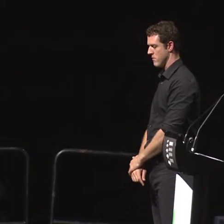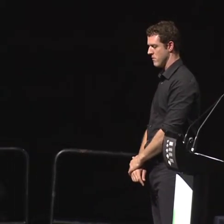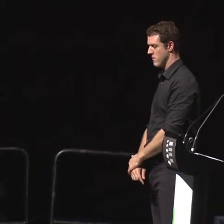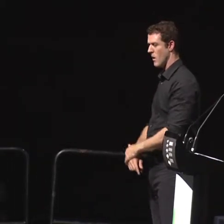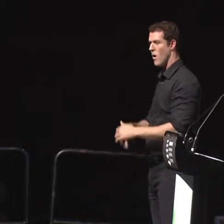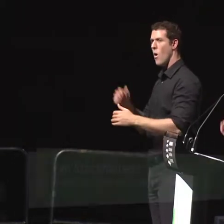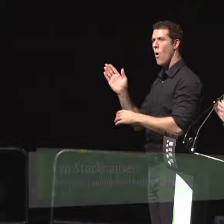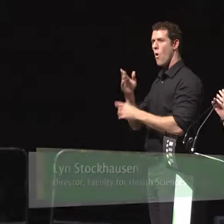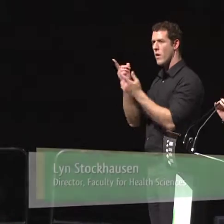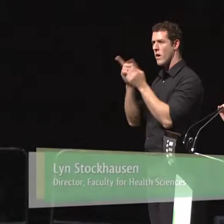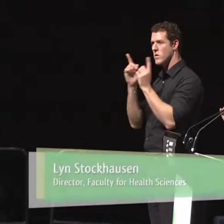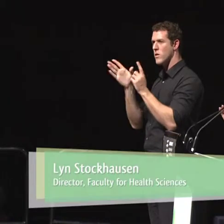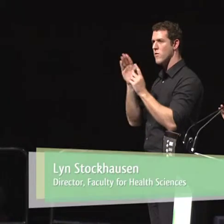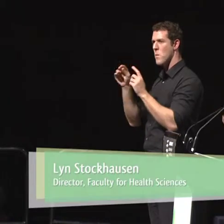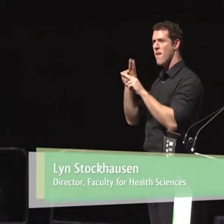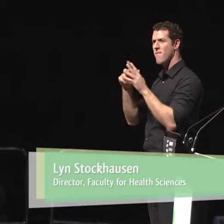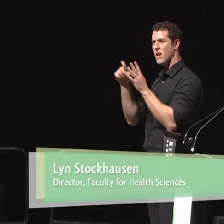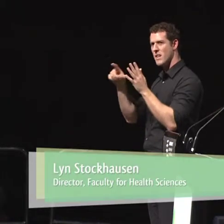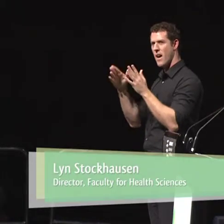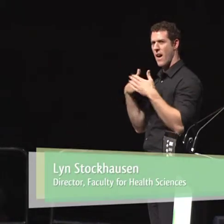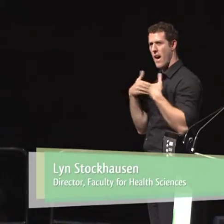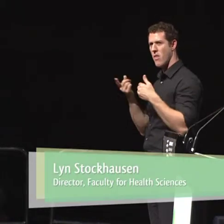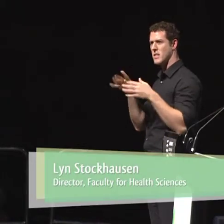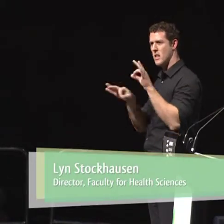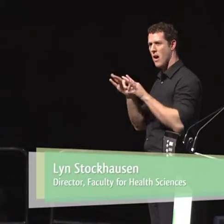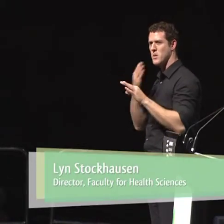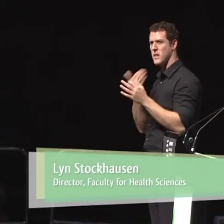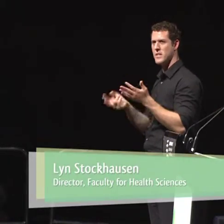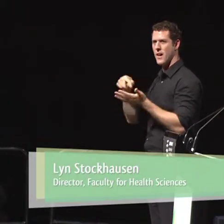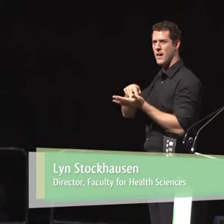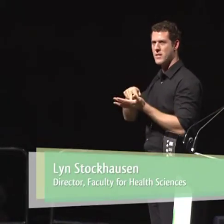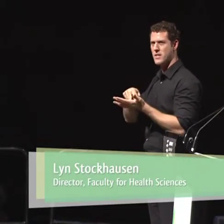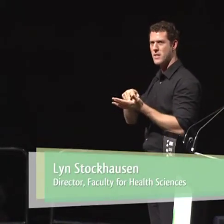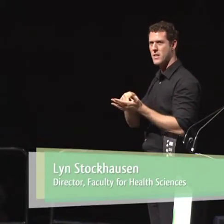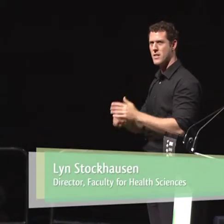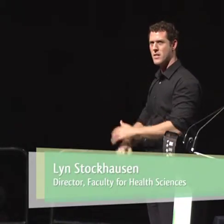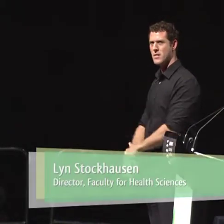Would all the graduates from the Faculty of Health Sciences please stand?